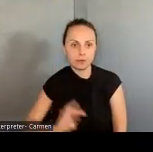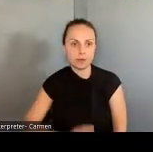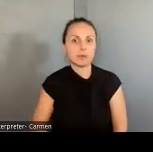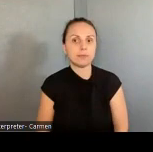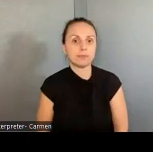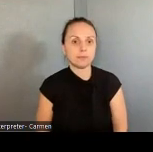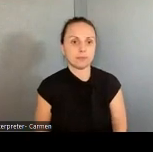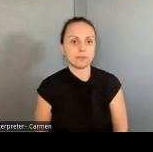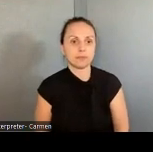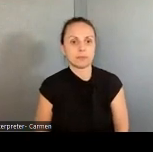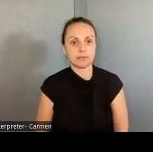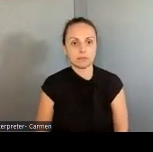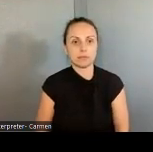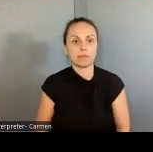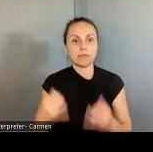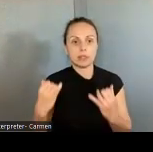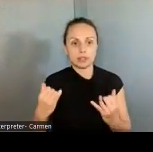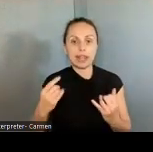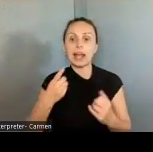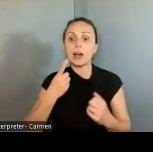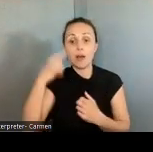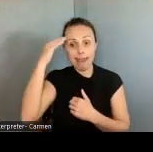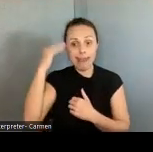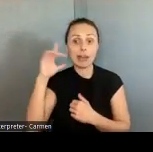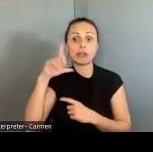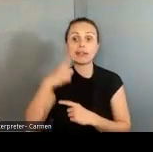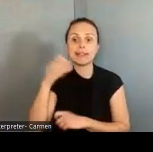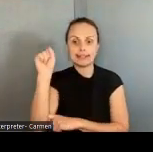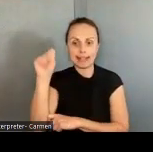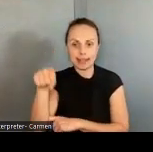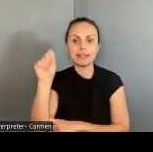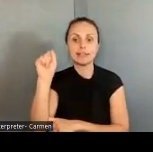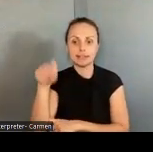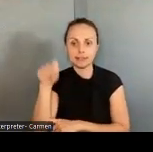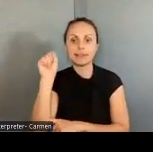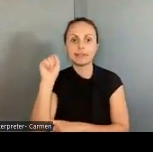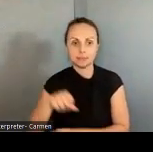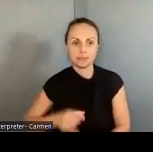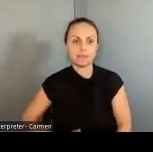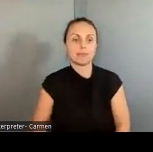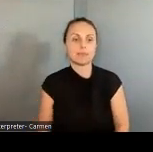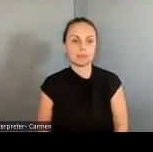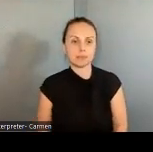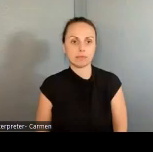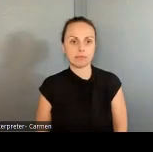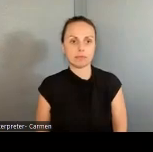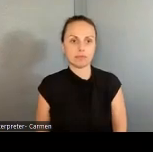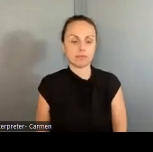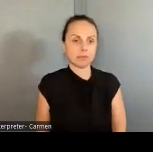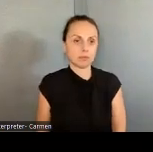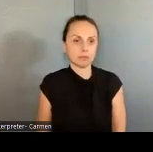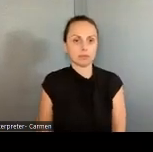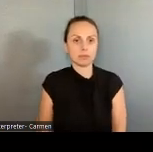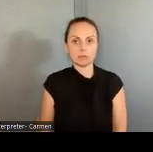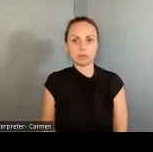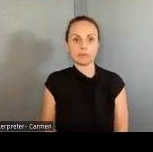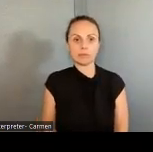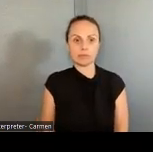okay. And now we're just gonna say yes with the head. Are we having a great time today at the conference? Yeah.